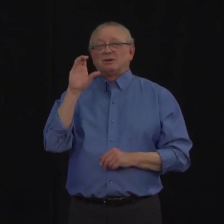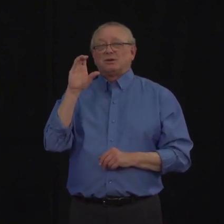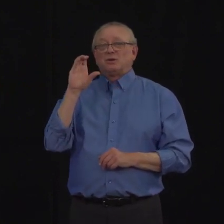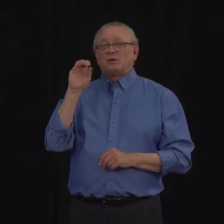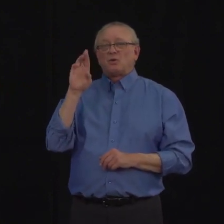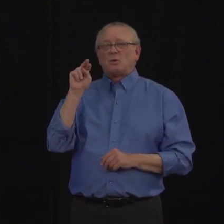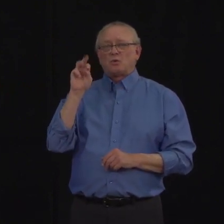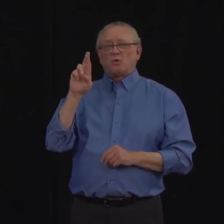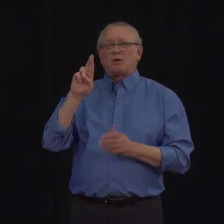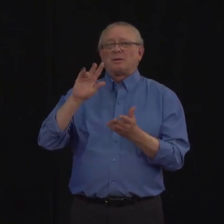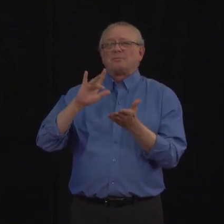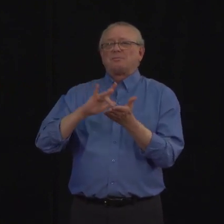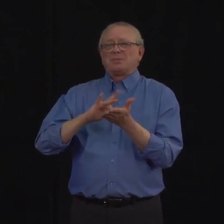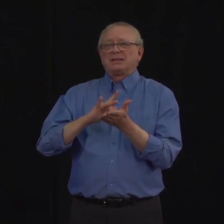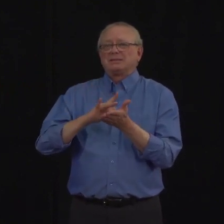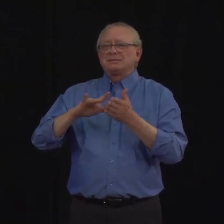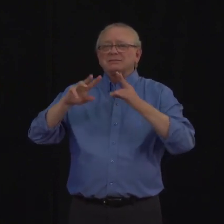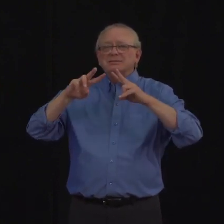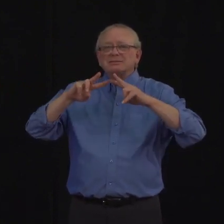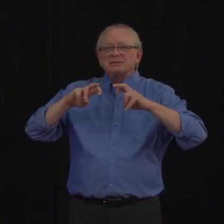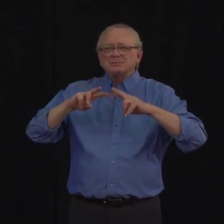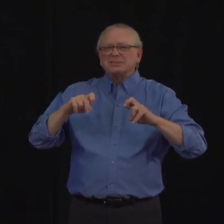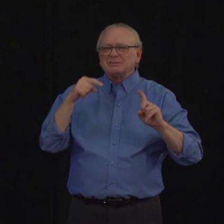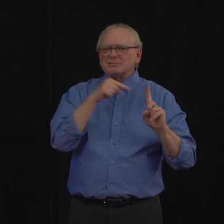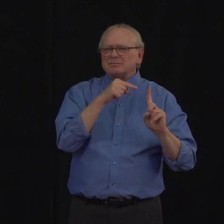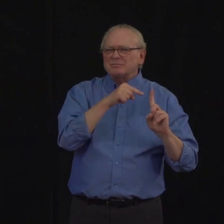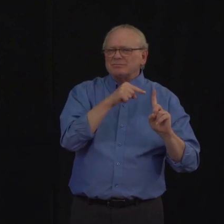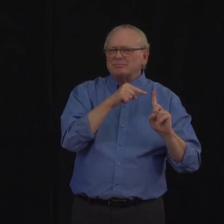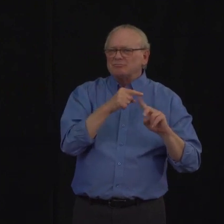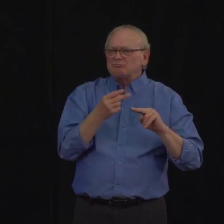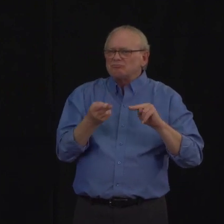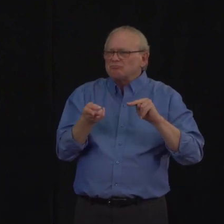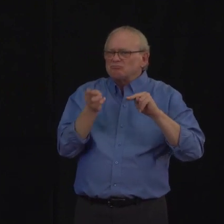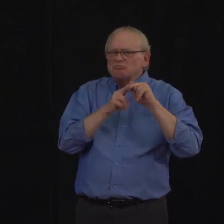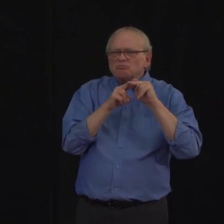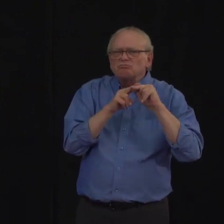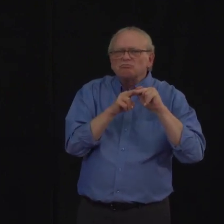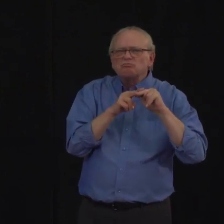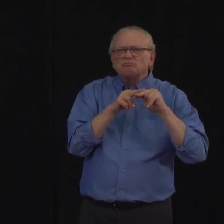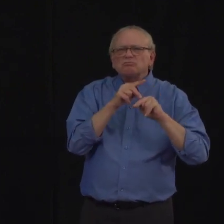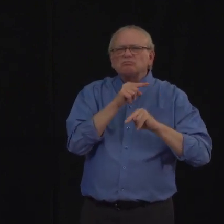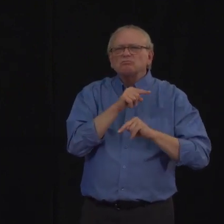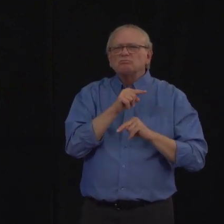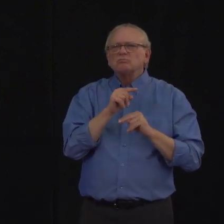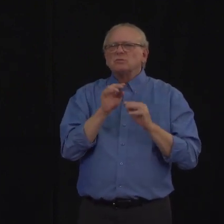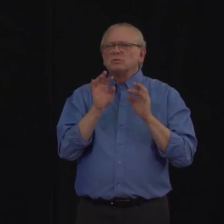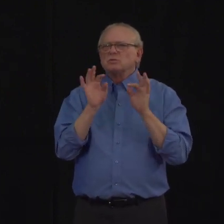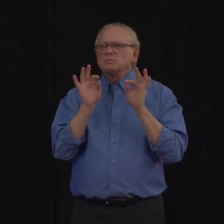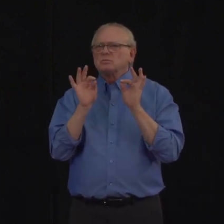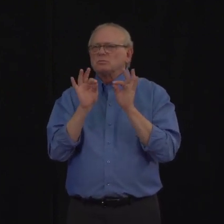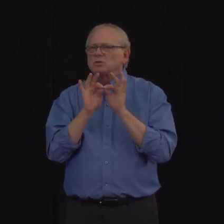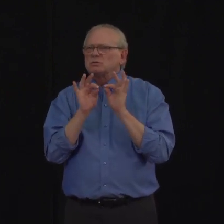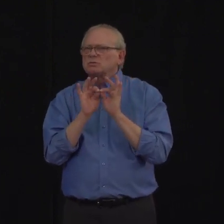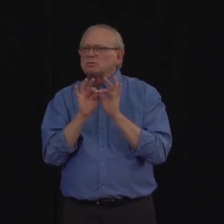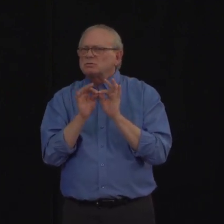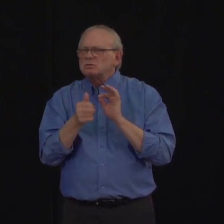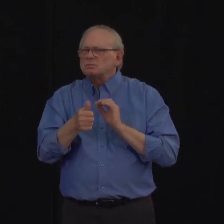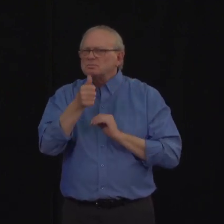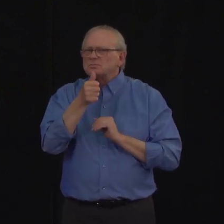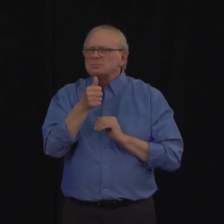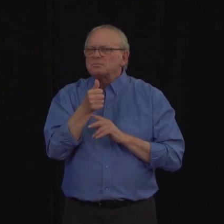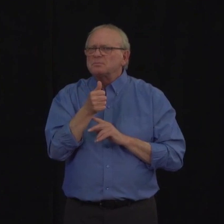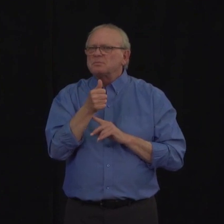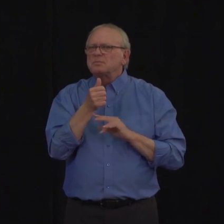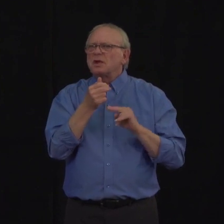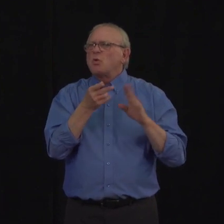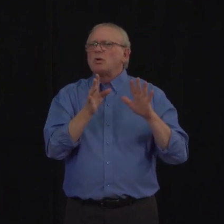of April. I'm wondering if we have a sense here in Alberta yet of how the COVID-19 crisis has impacted the opioid situation in our